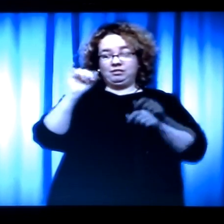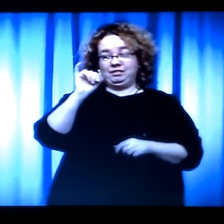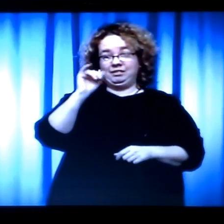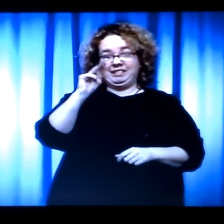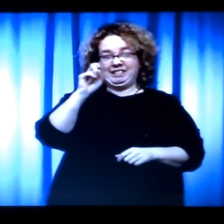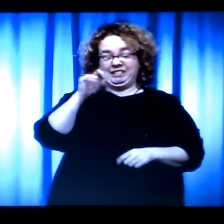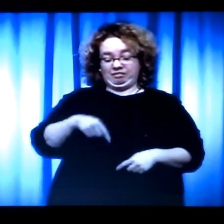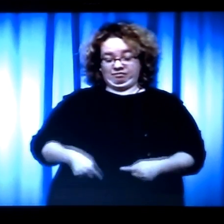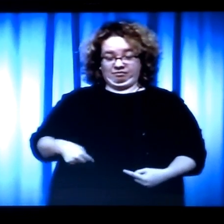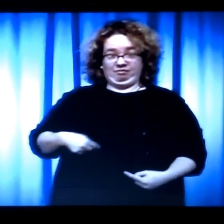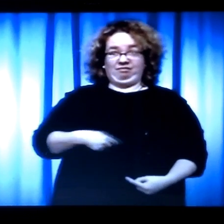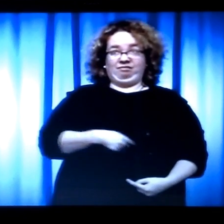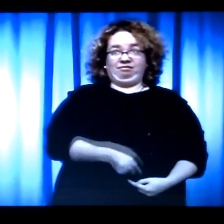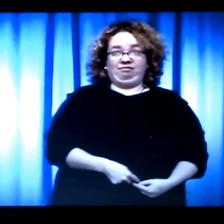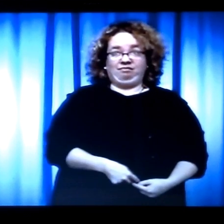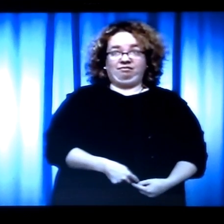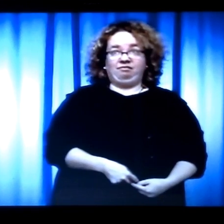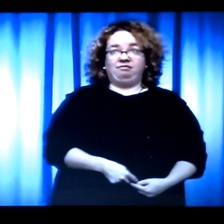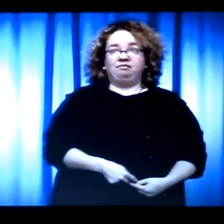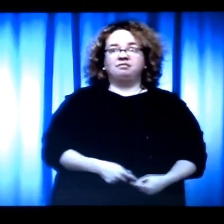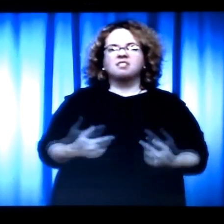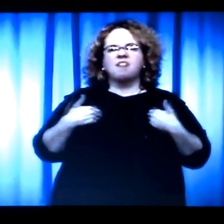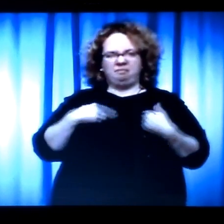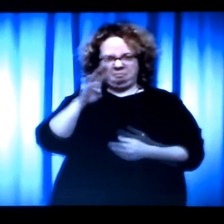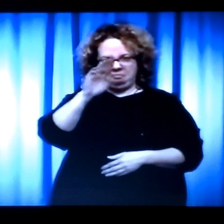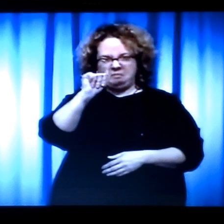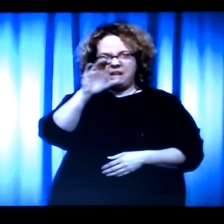The water that's left in that intestine, we then